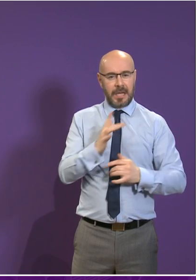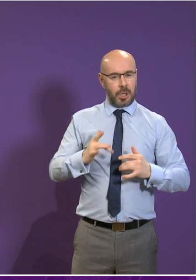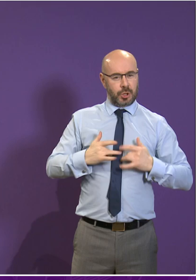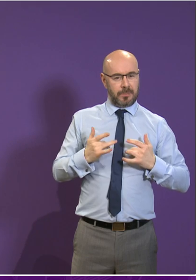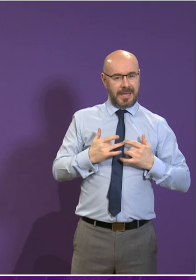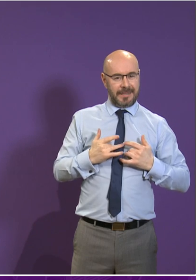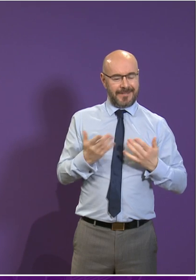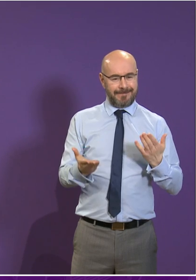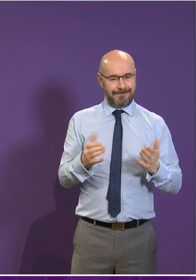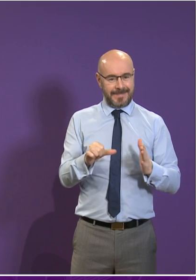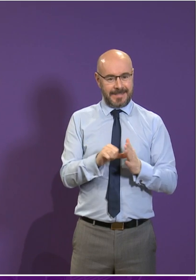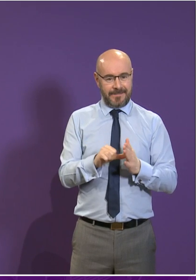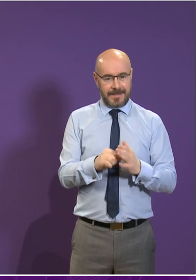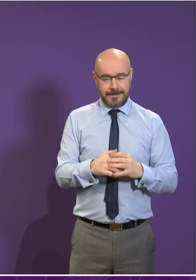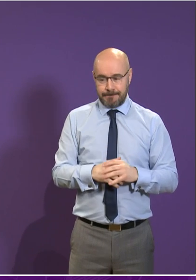very nature.